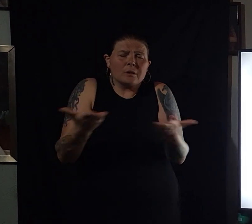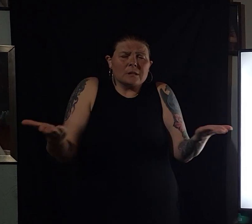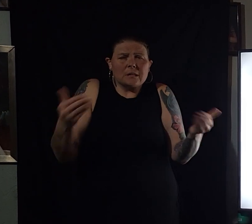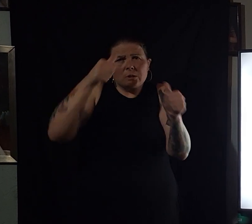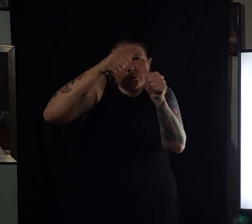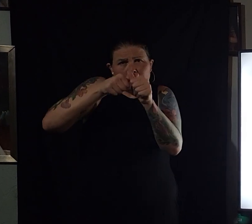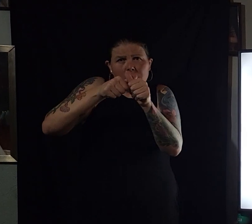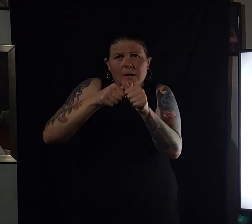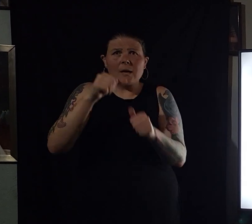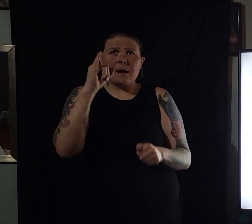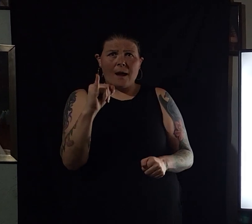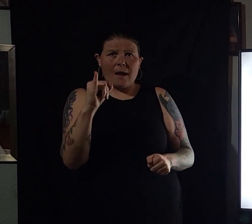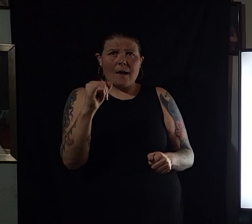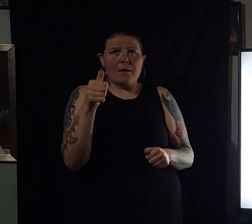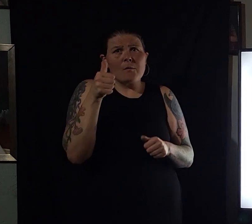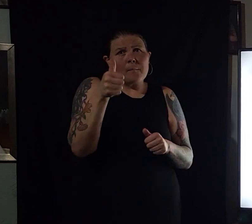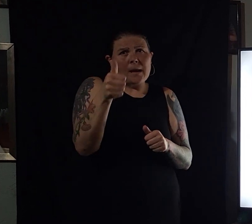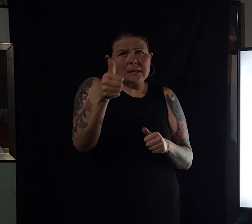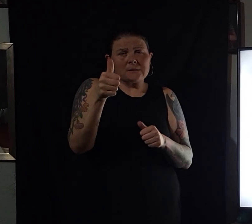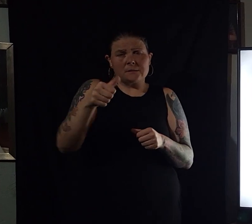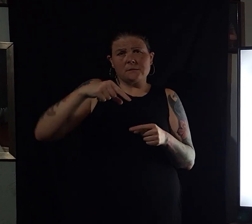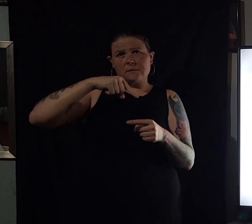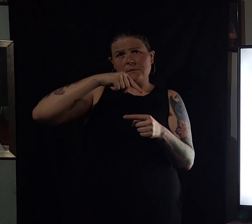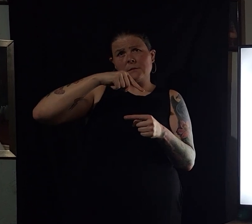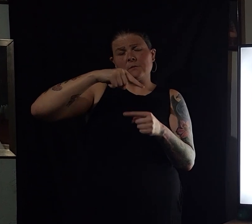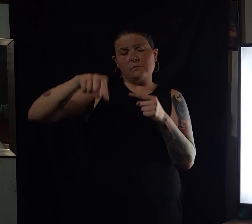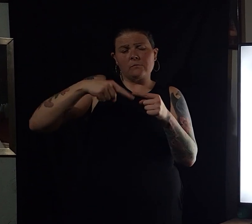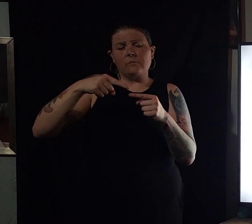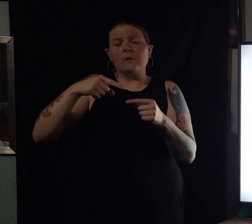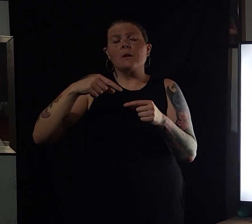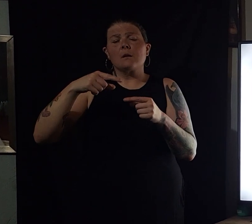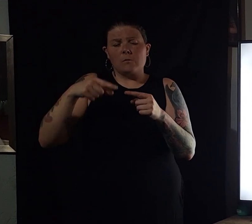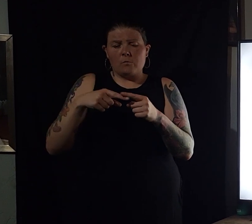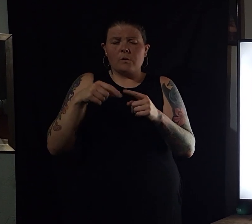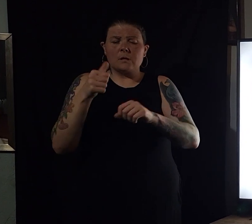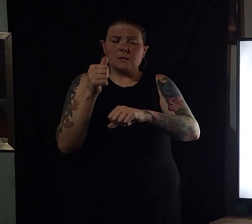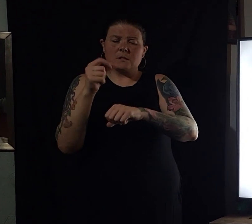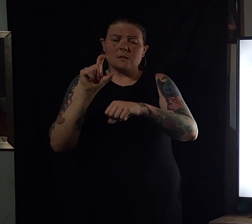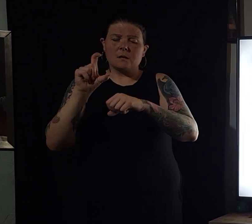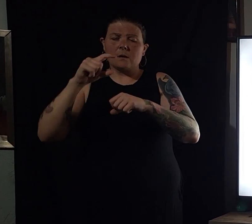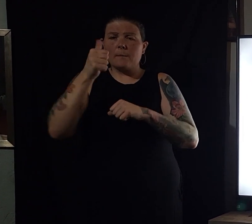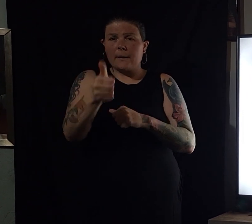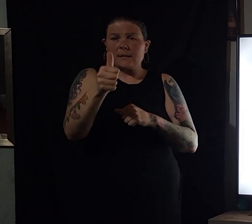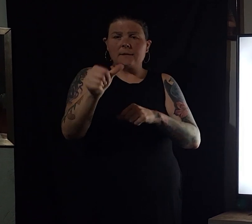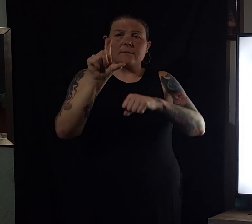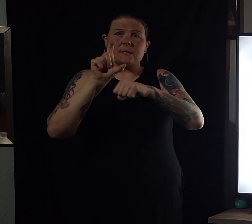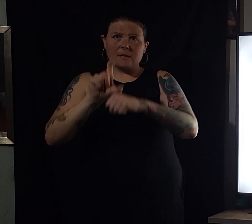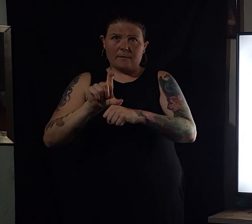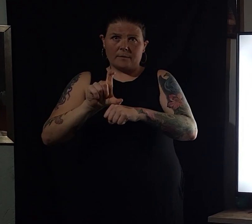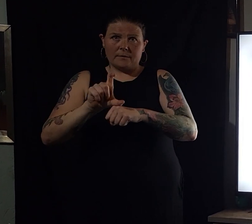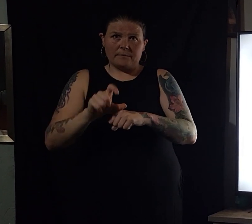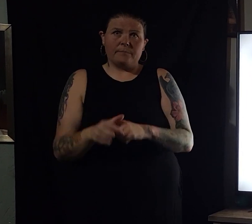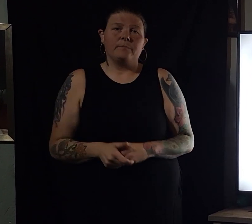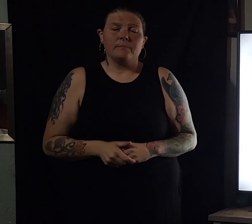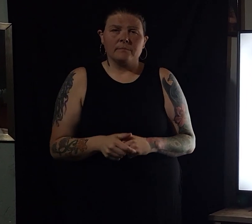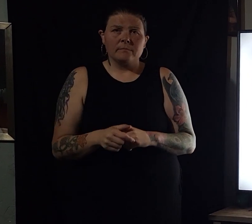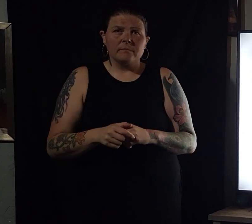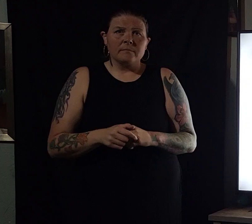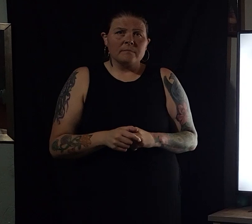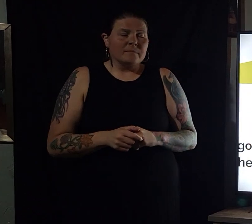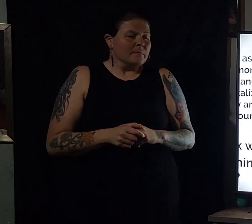remember. I is always capitalized when it's all by itself.